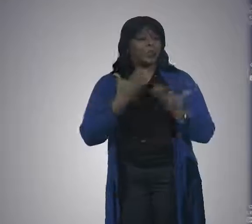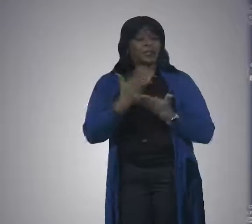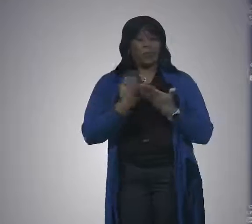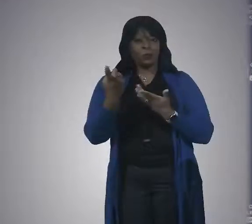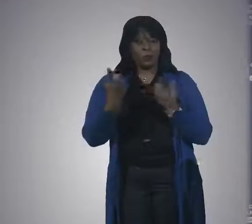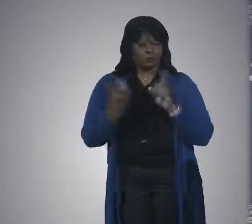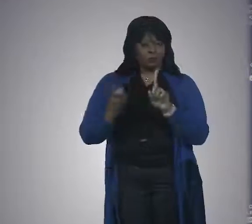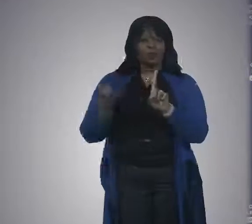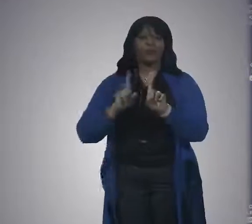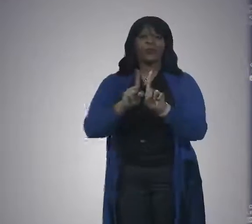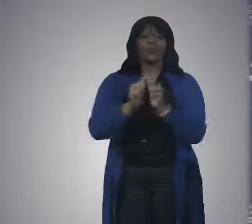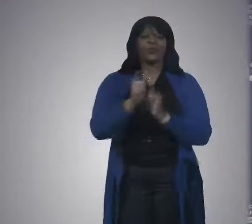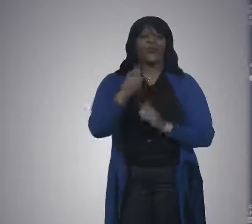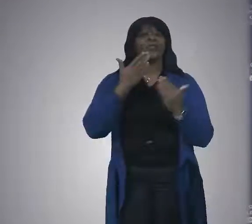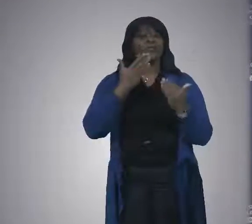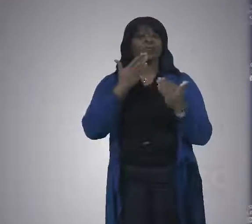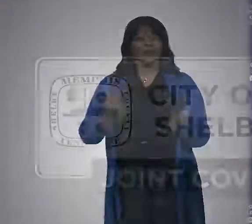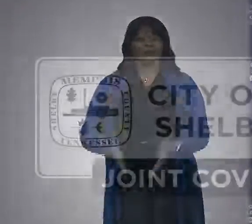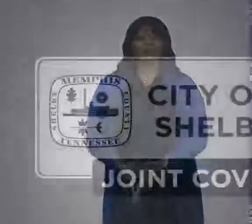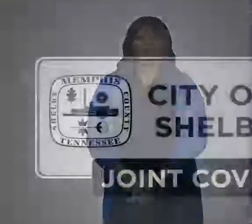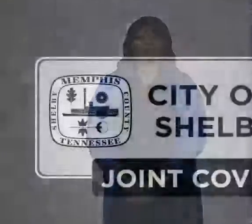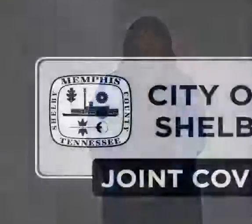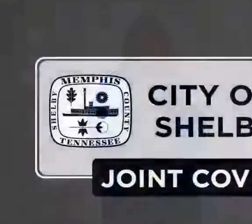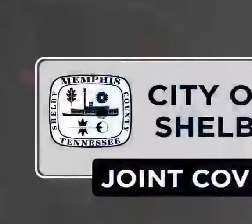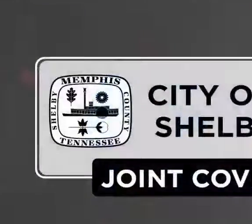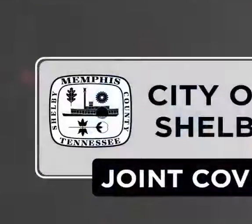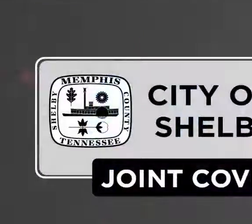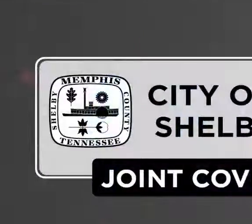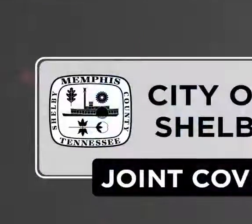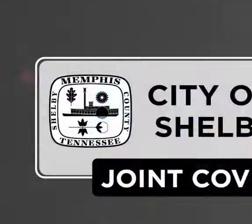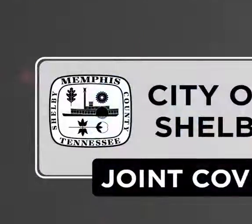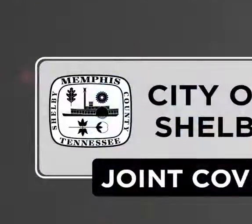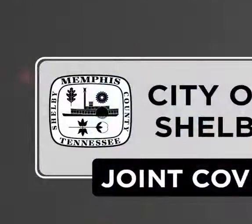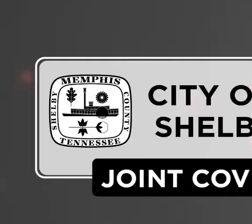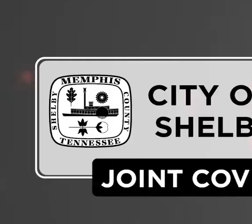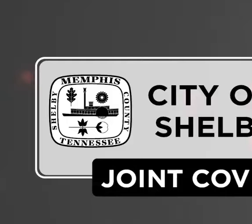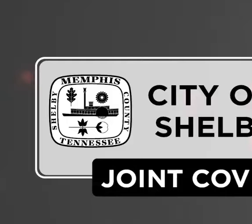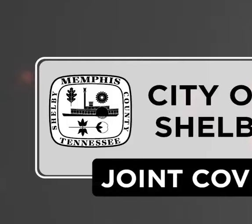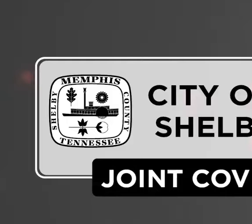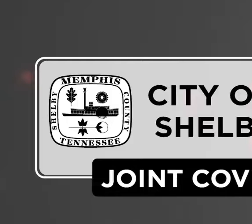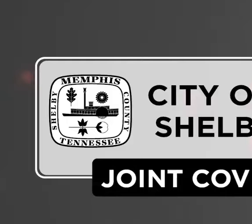bring someone with you when you get vaccinated. Thank you all. Thanks, everyone. We'll see you back here next week.